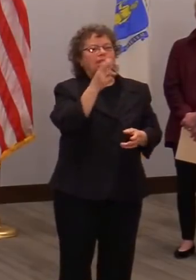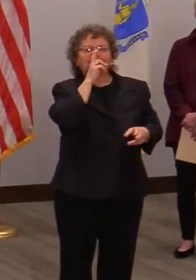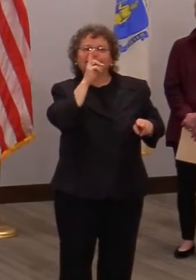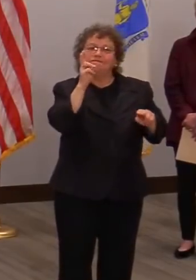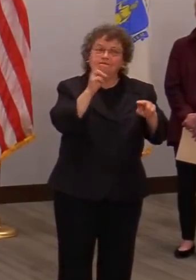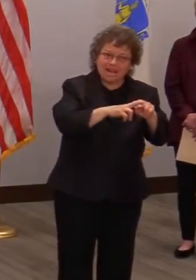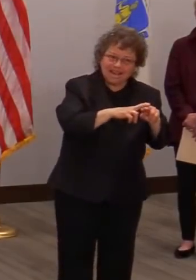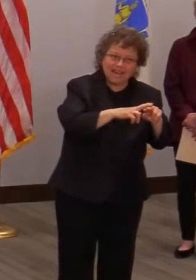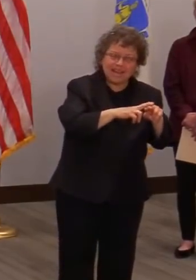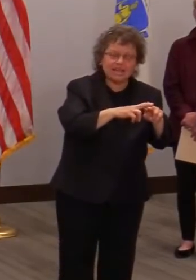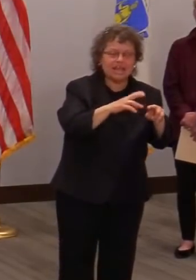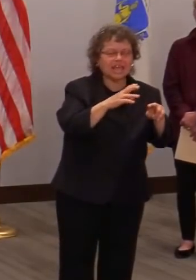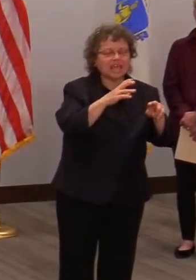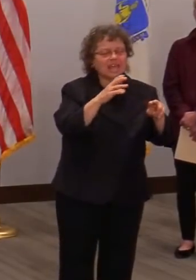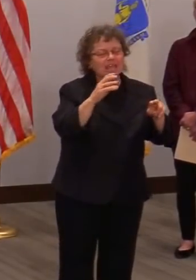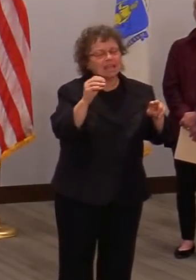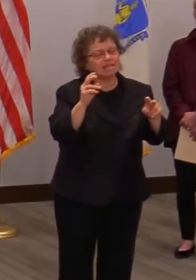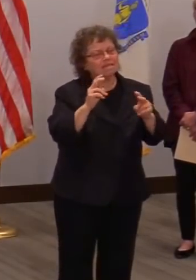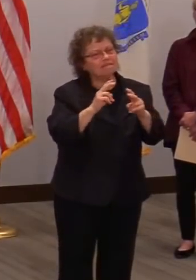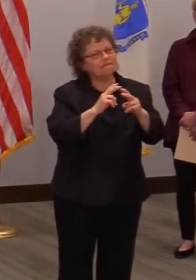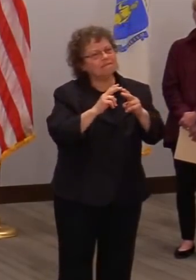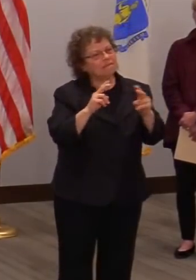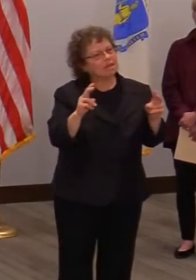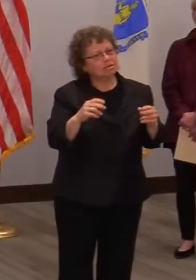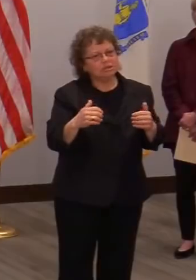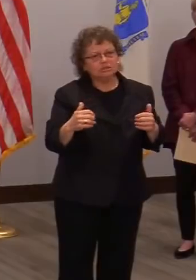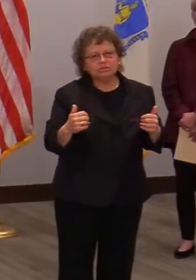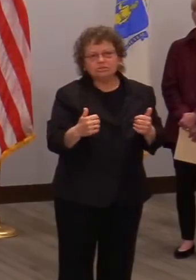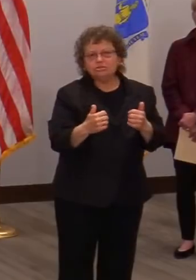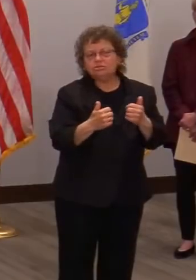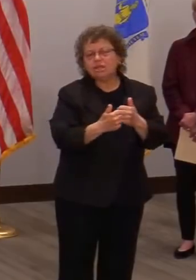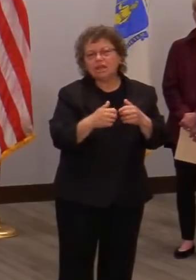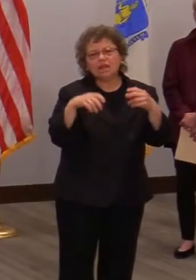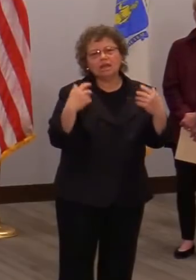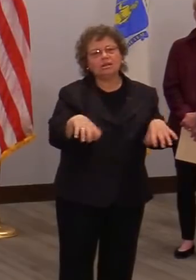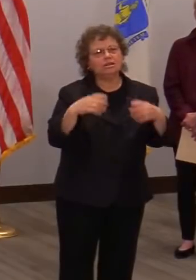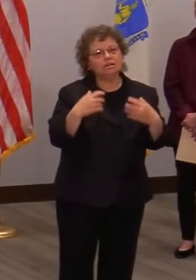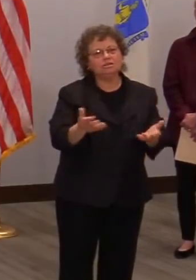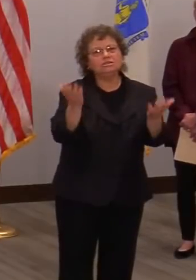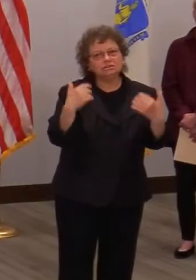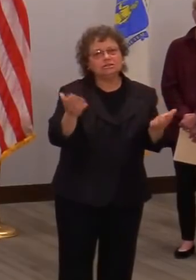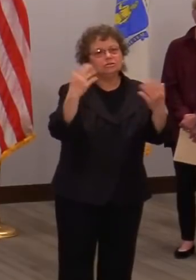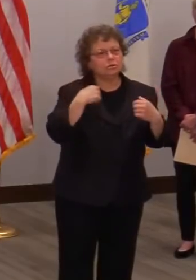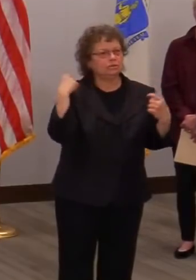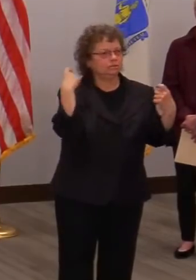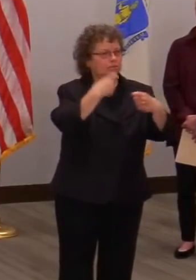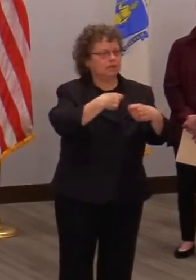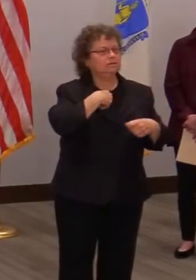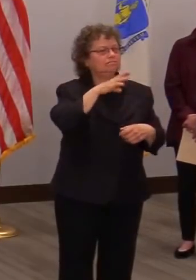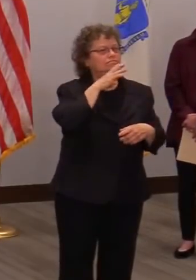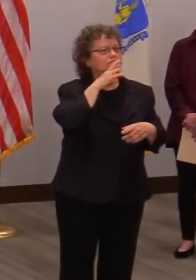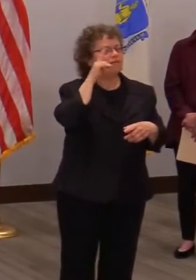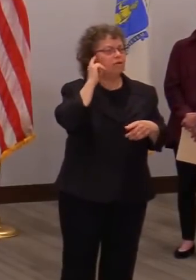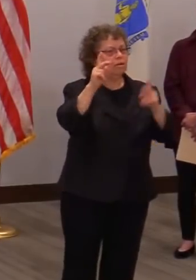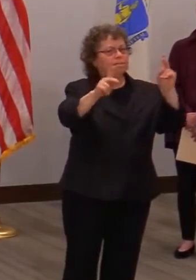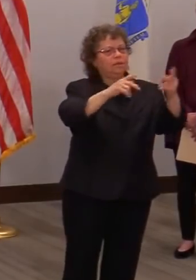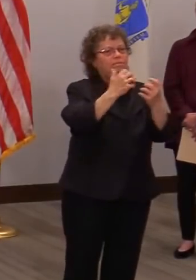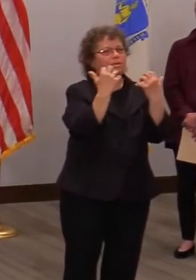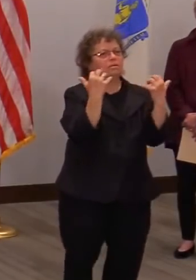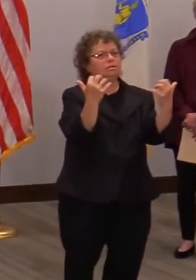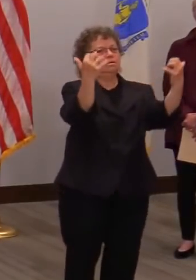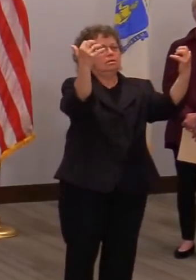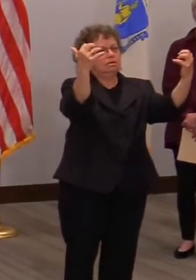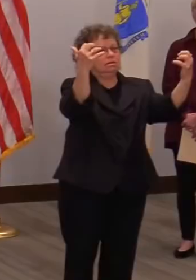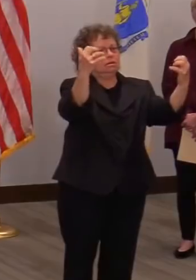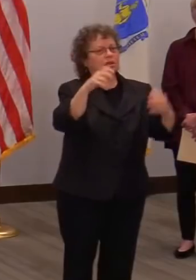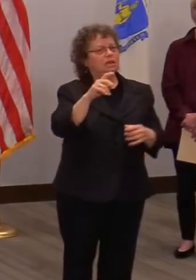but also one that is still very, very challenging. So before ending, I just want to say a few words in Spanish for, I see